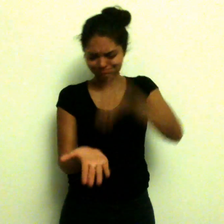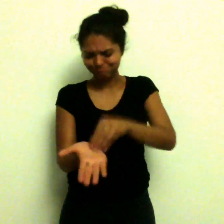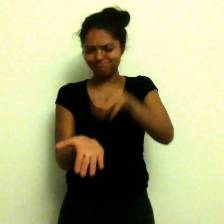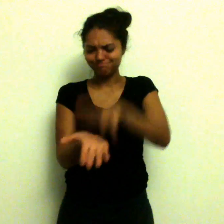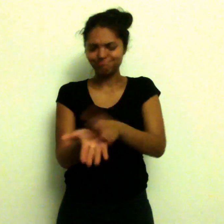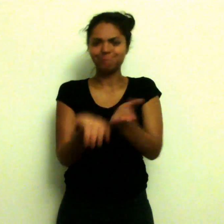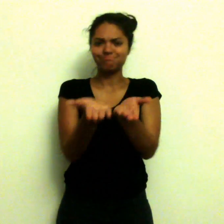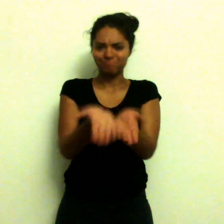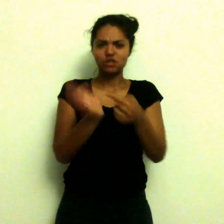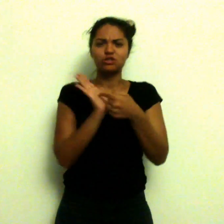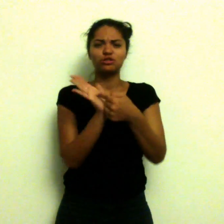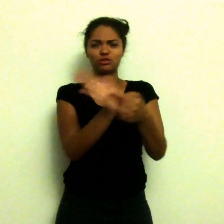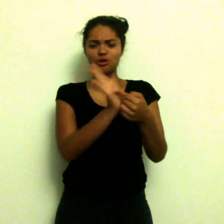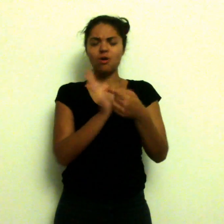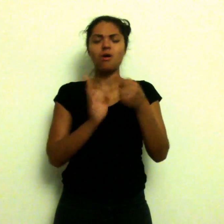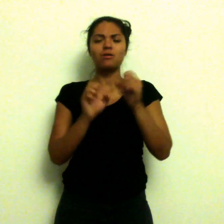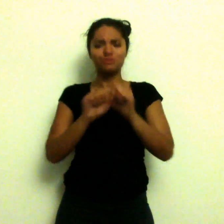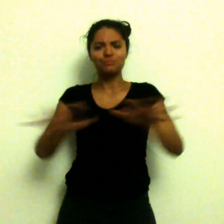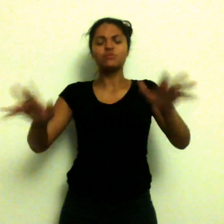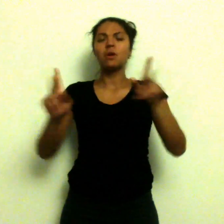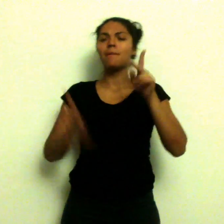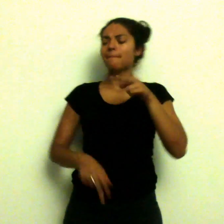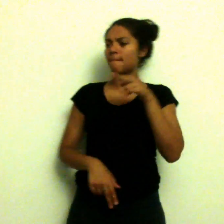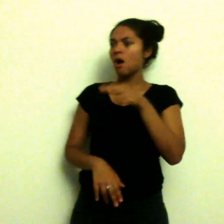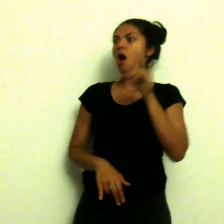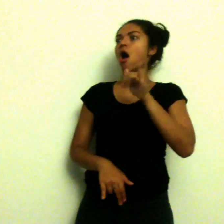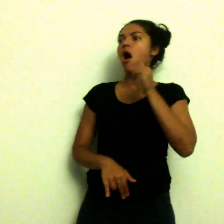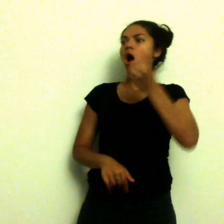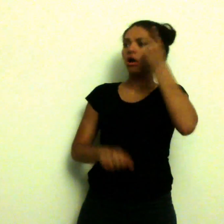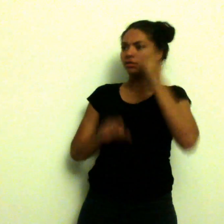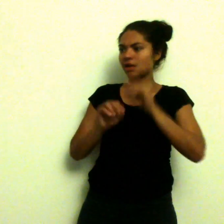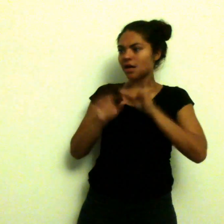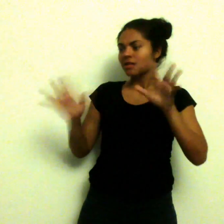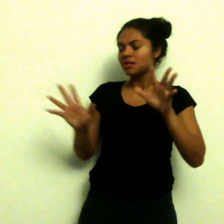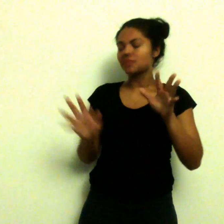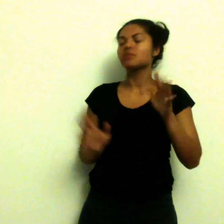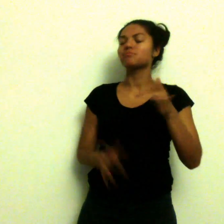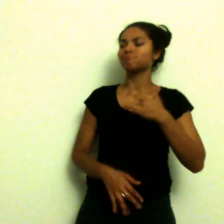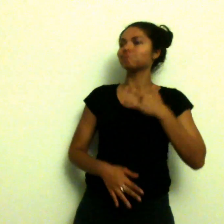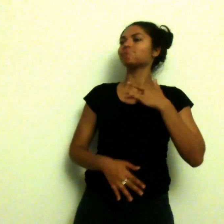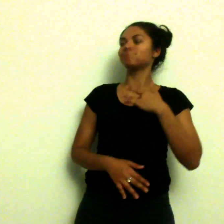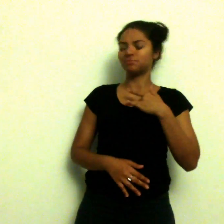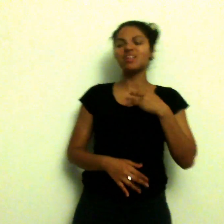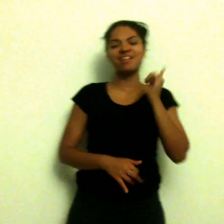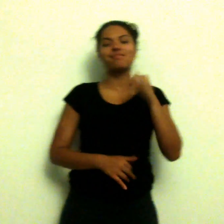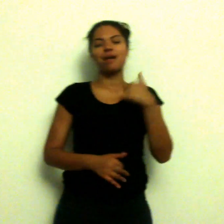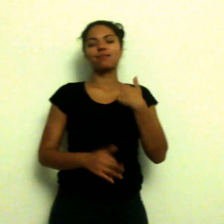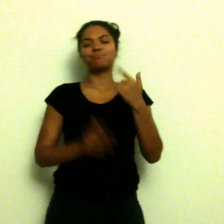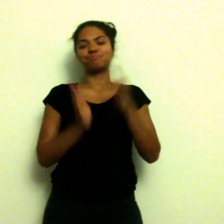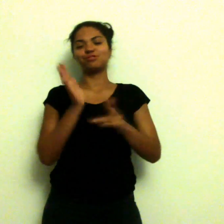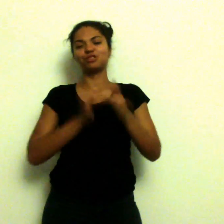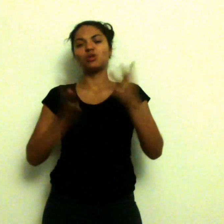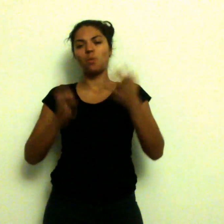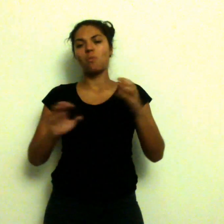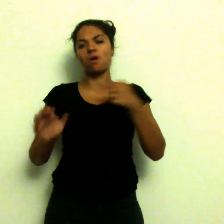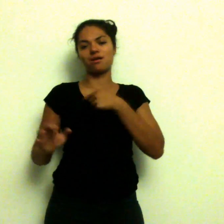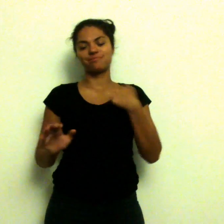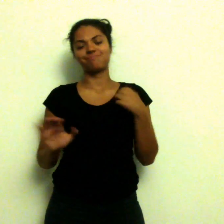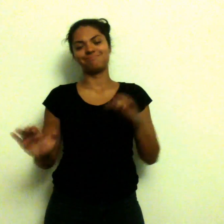out. And that is exactly what Jesus wants us to do. This ministry is growing so drastically and so dramatically, but so pointedly,